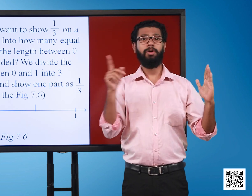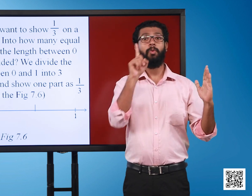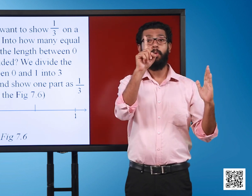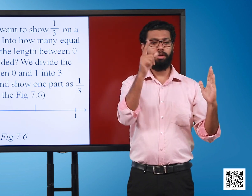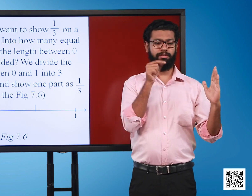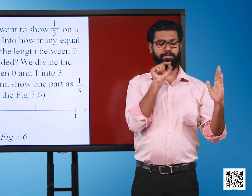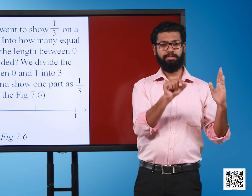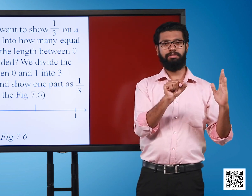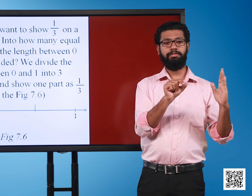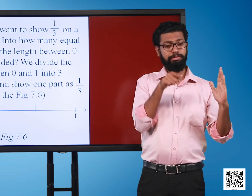1/3.